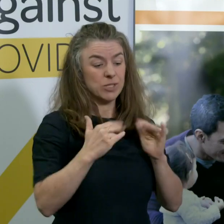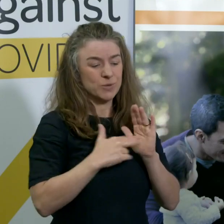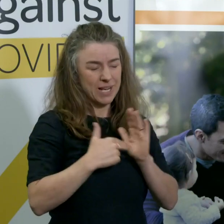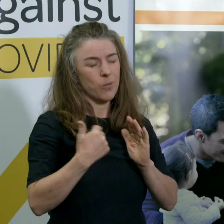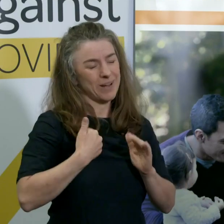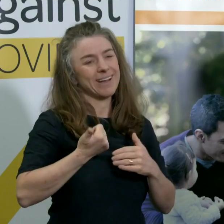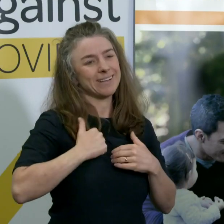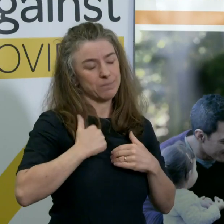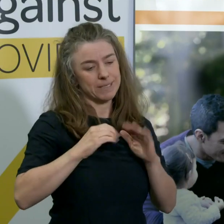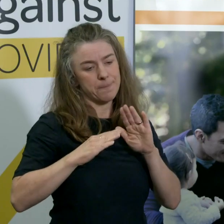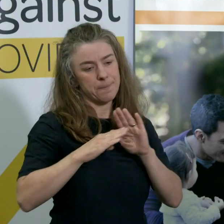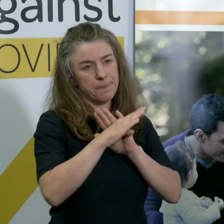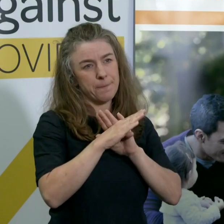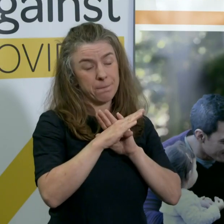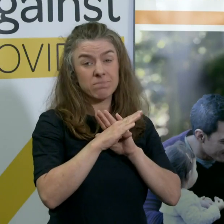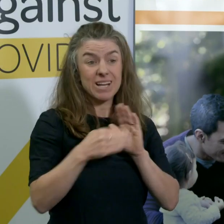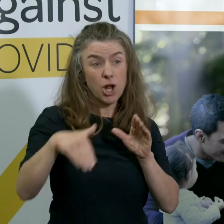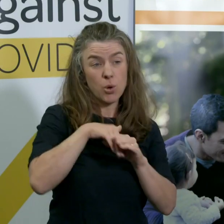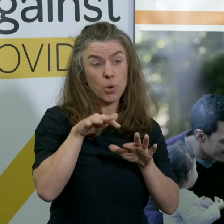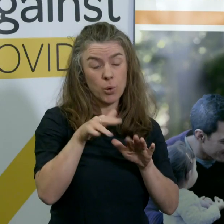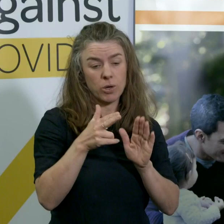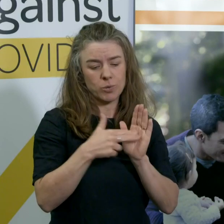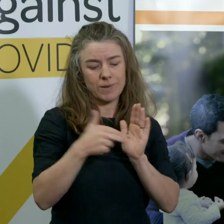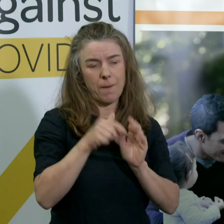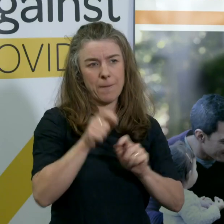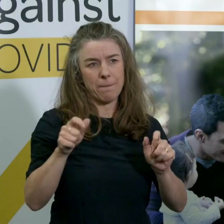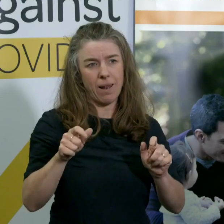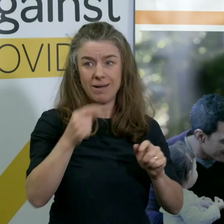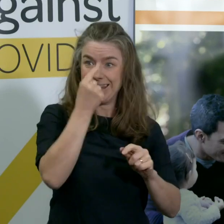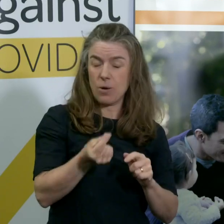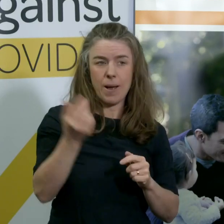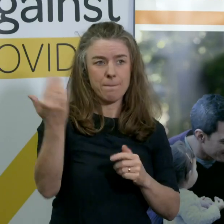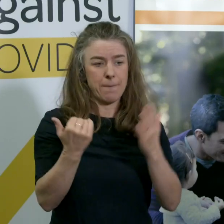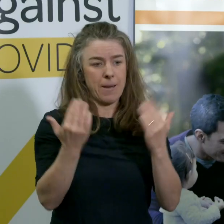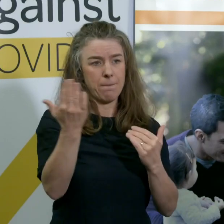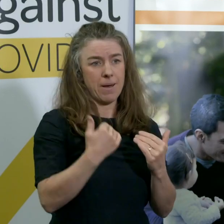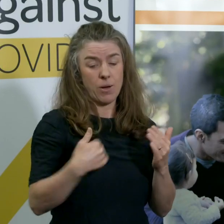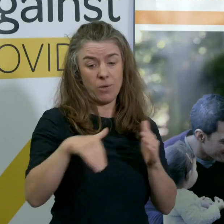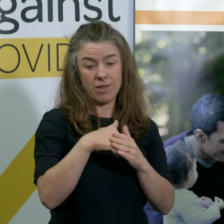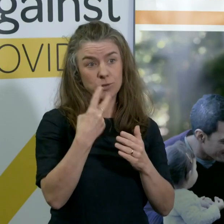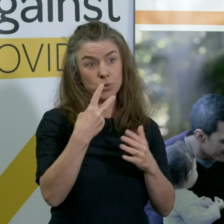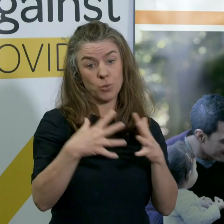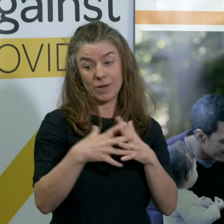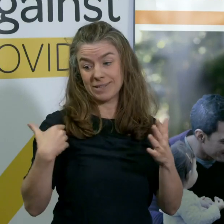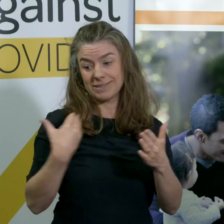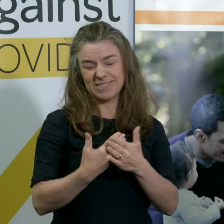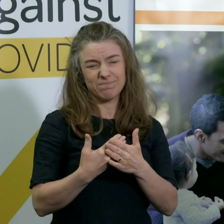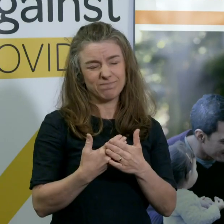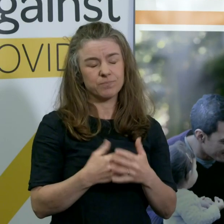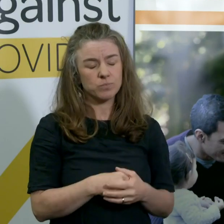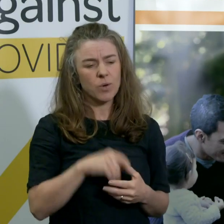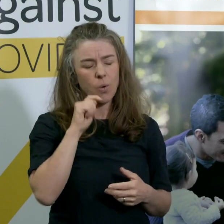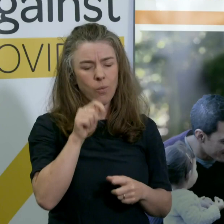Zealand, including returning Kiwis, in the last week or two. We will continue to identify